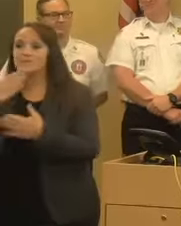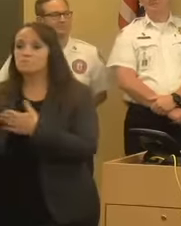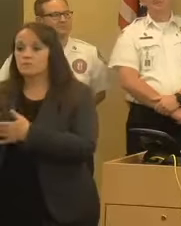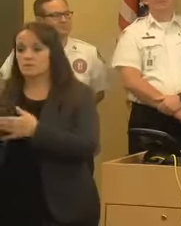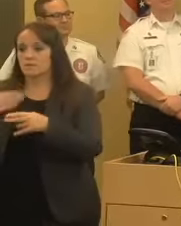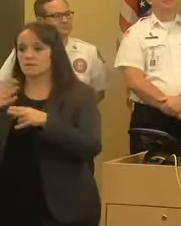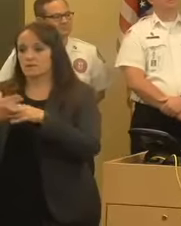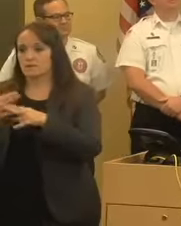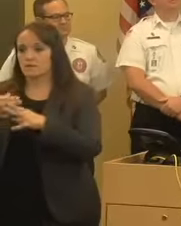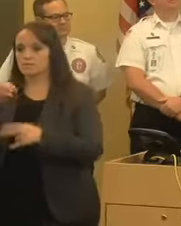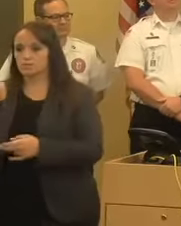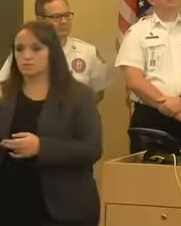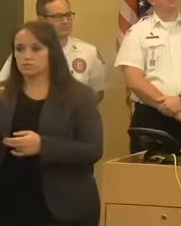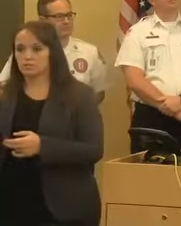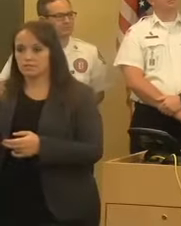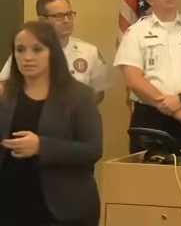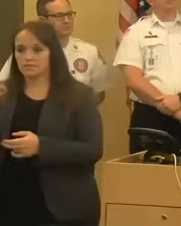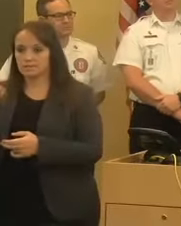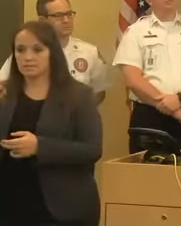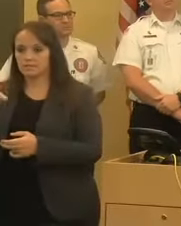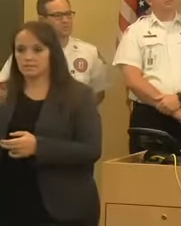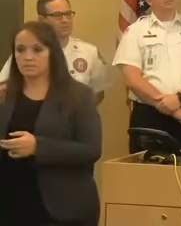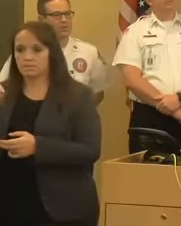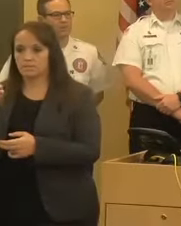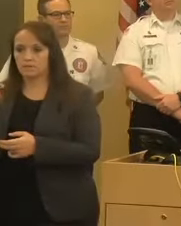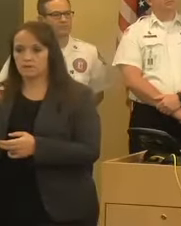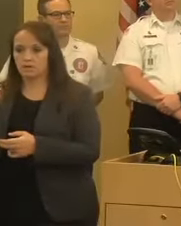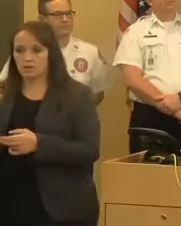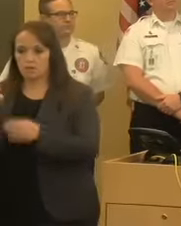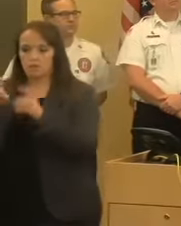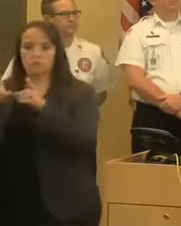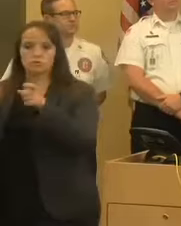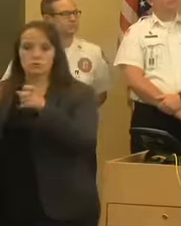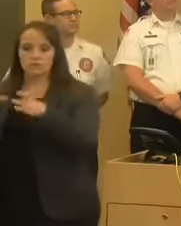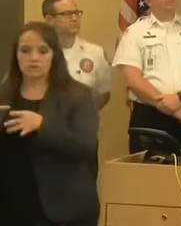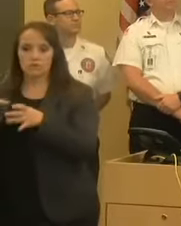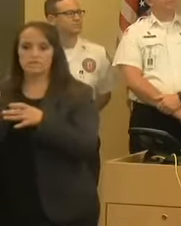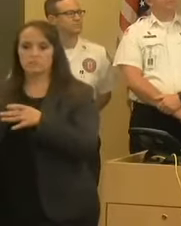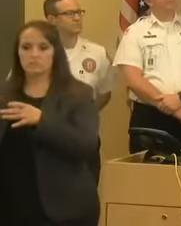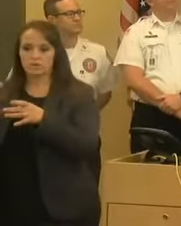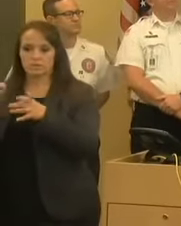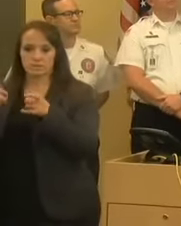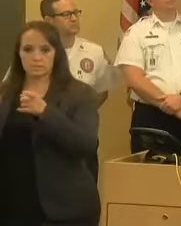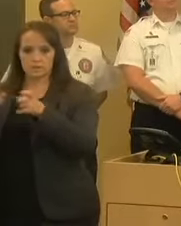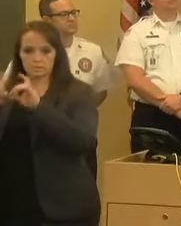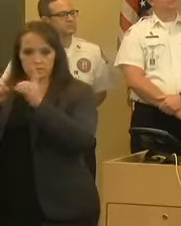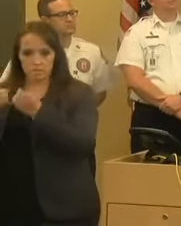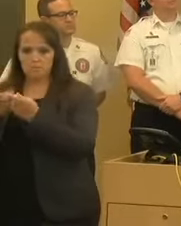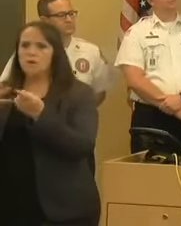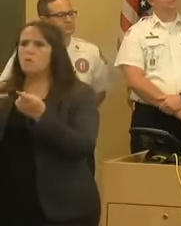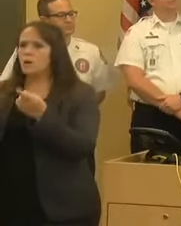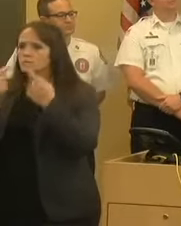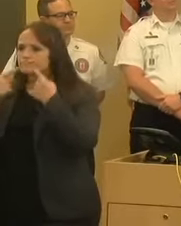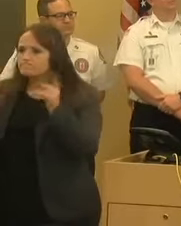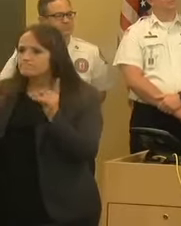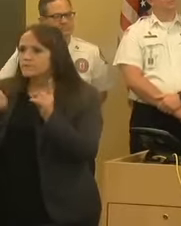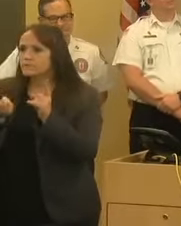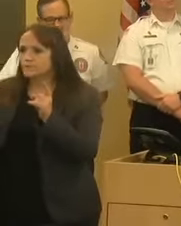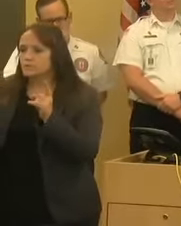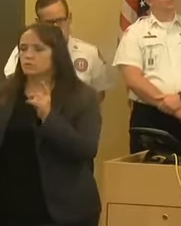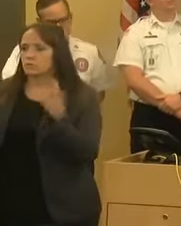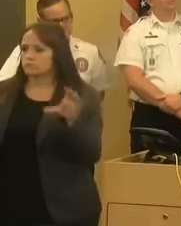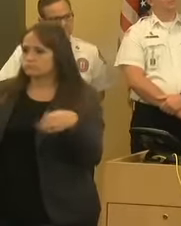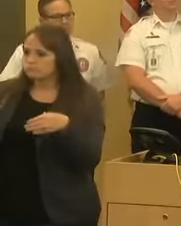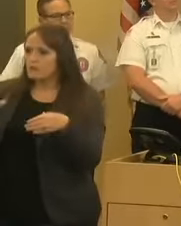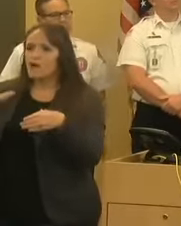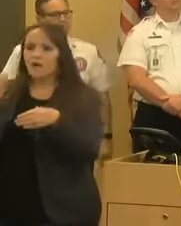Good morning. My name is Jason Padno. I'm the director of the Charleston County Emergency Management Department. Wanted to talk to you about a few things this morning. So we've brought together